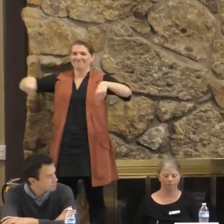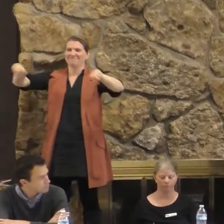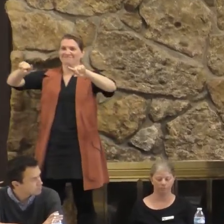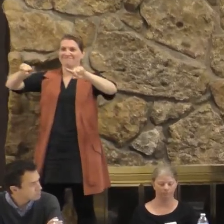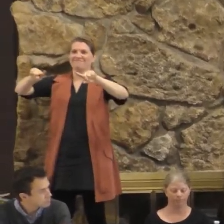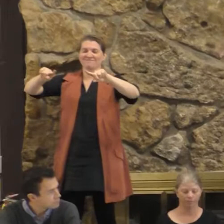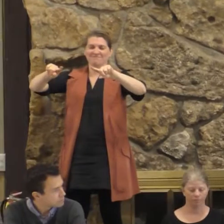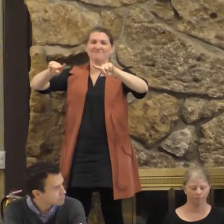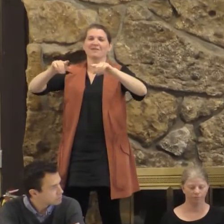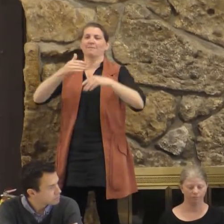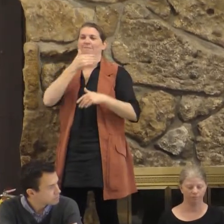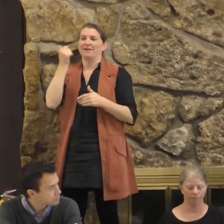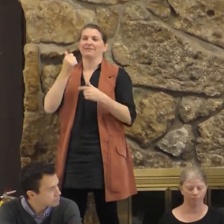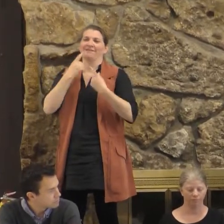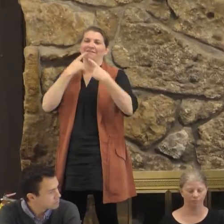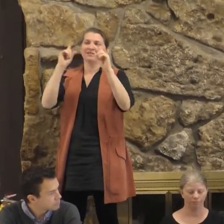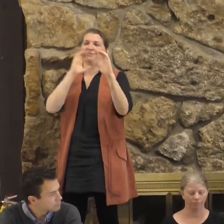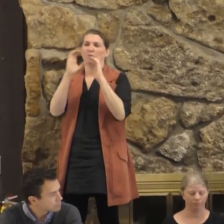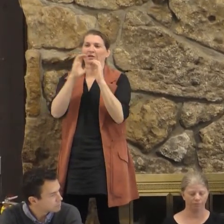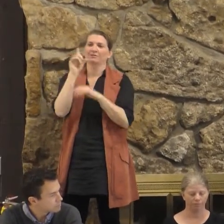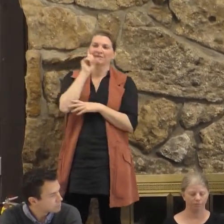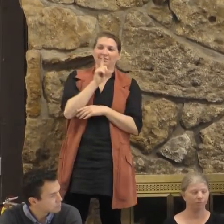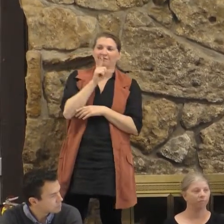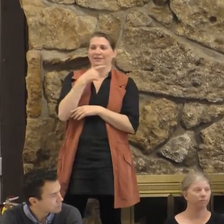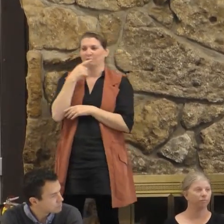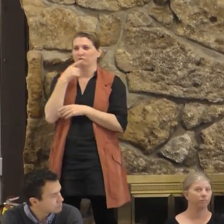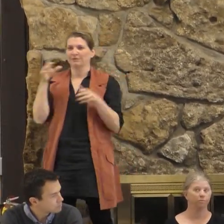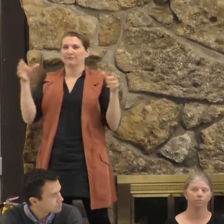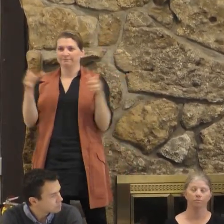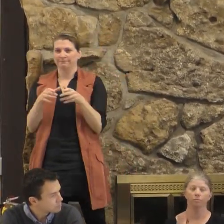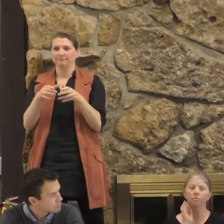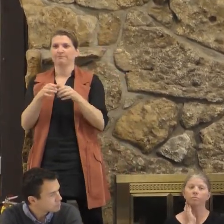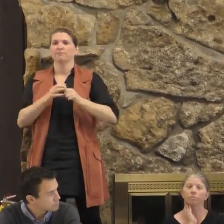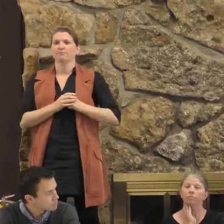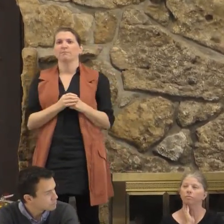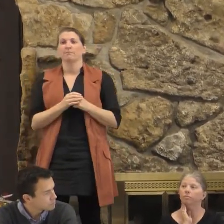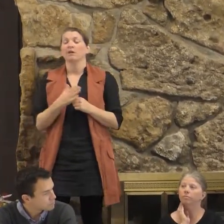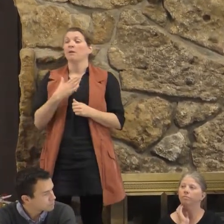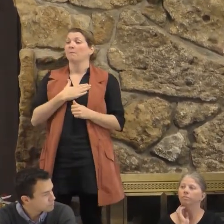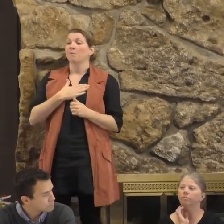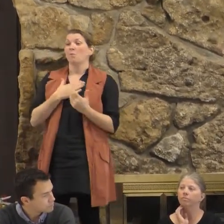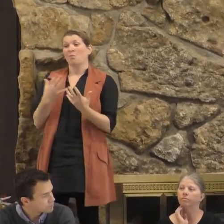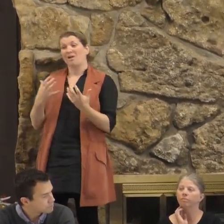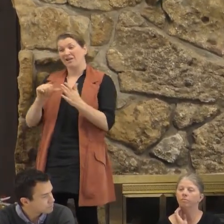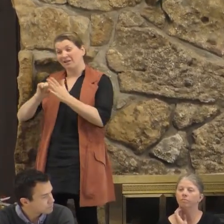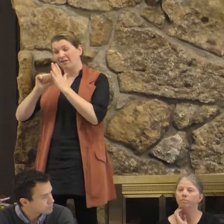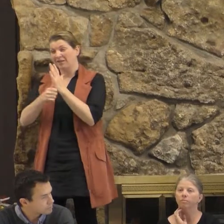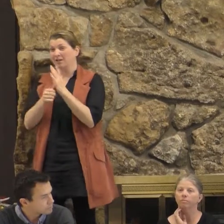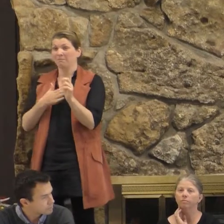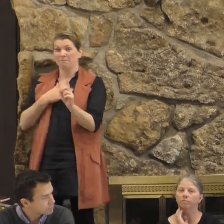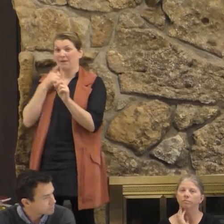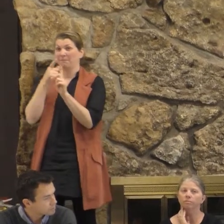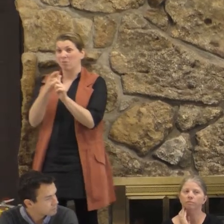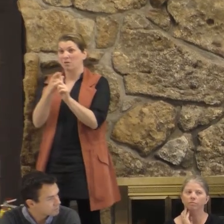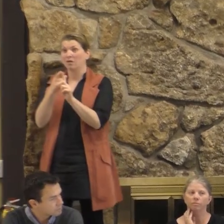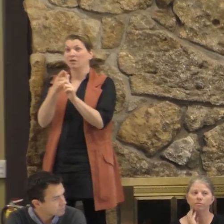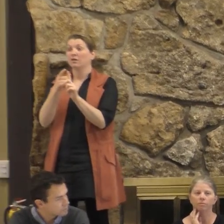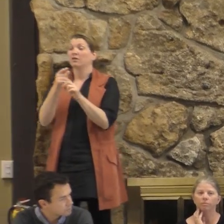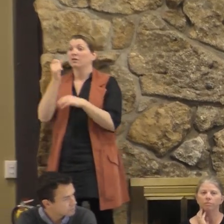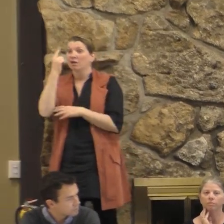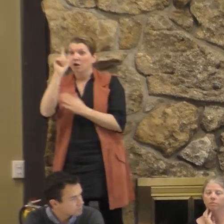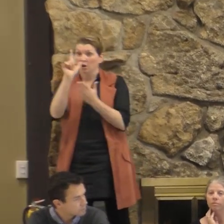I guess just to kind of conclude, I would reiterate the point I made at the very beginning. Under the law, your obligation is to provide effective